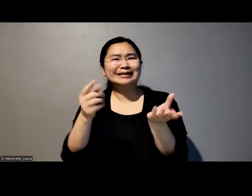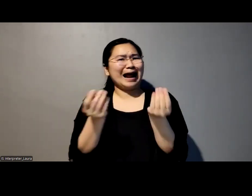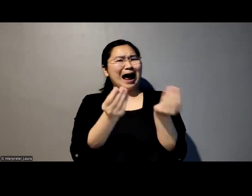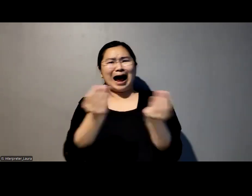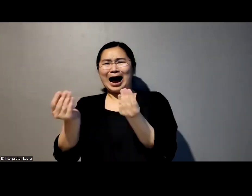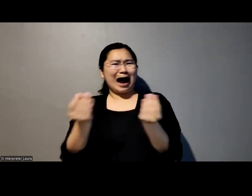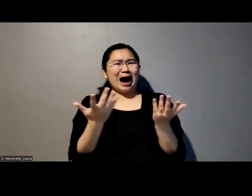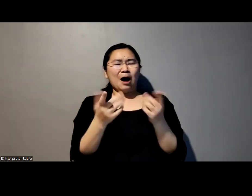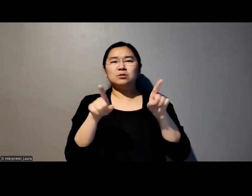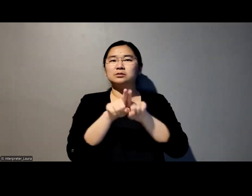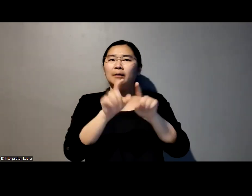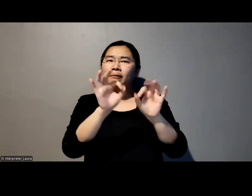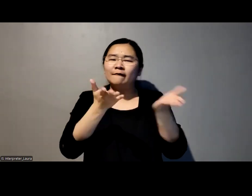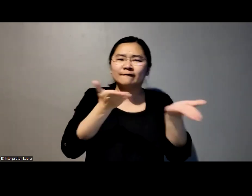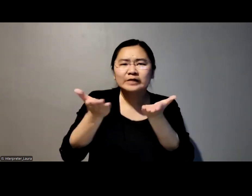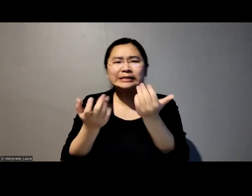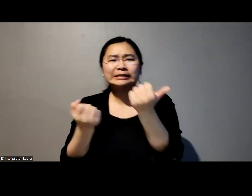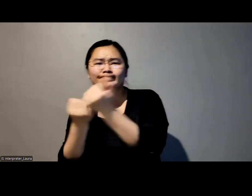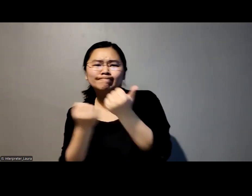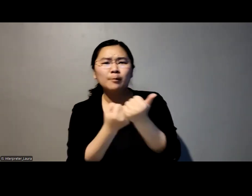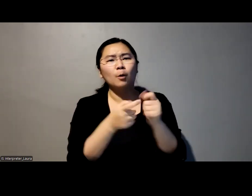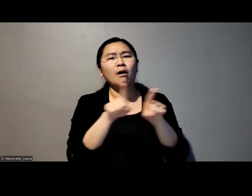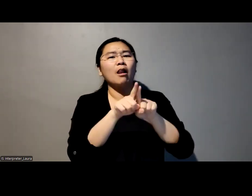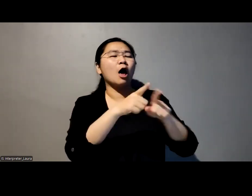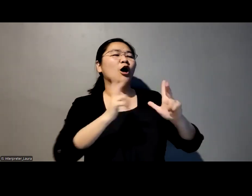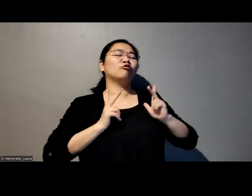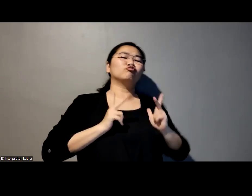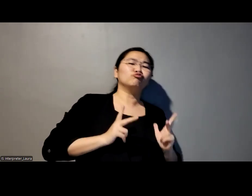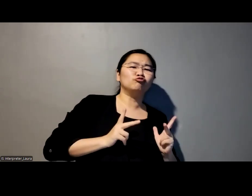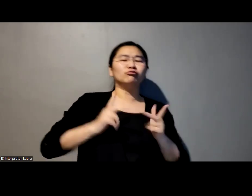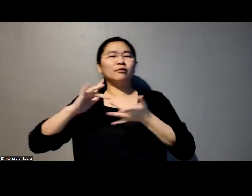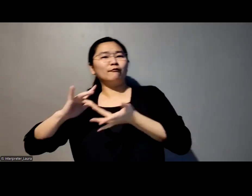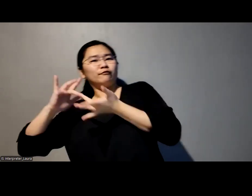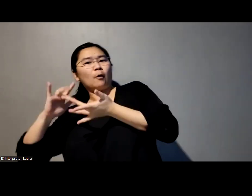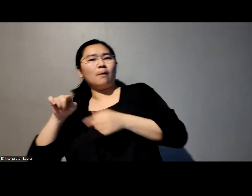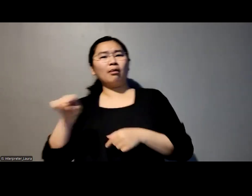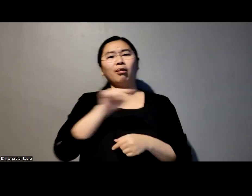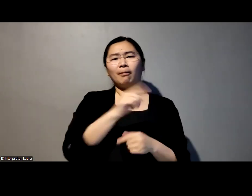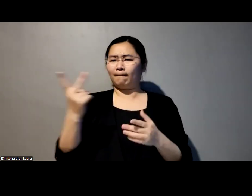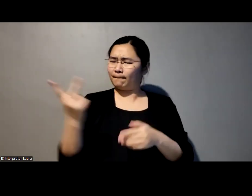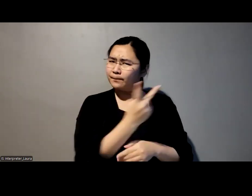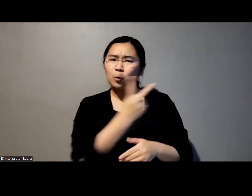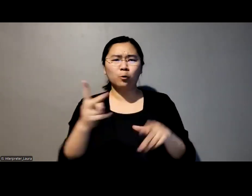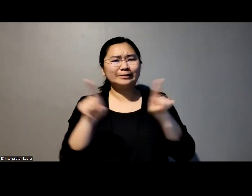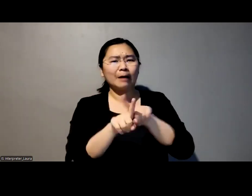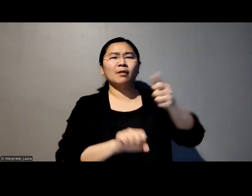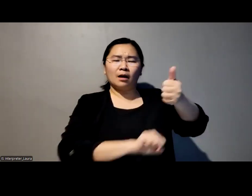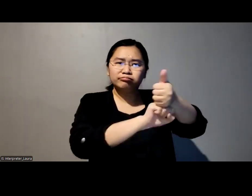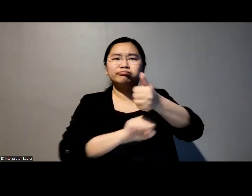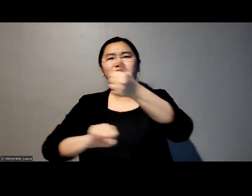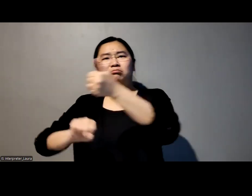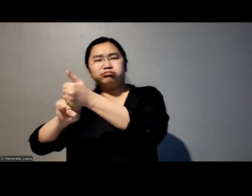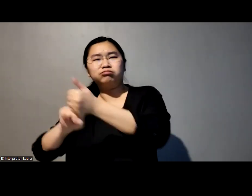looking at how international cooperation and shifts within international cooperation are affecting deinstitutionalized